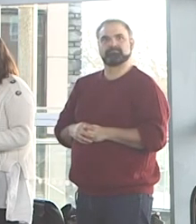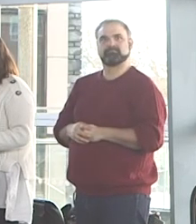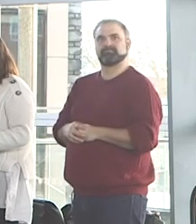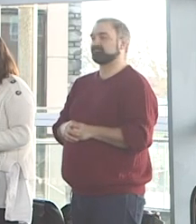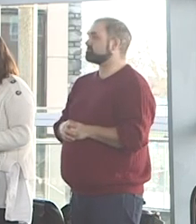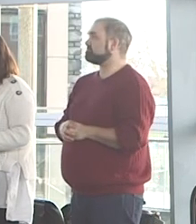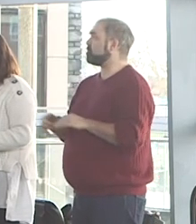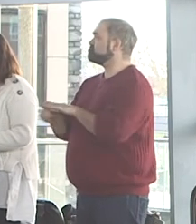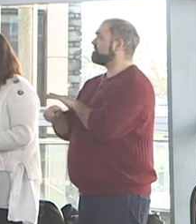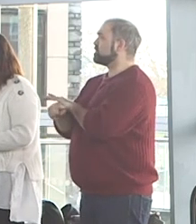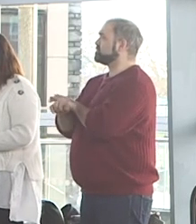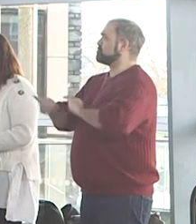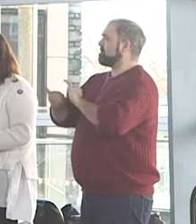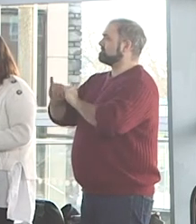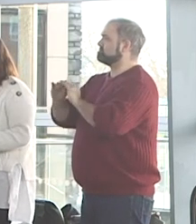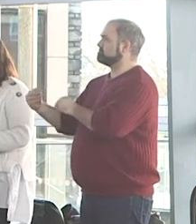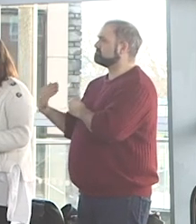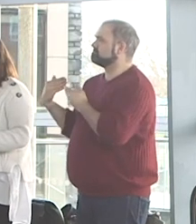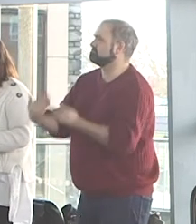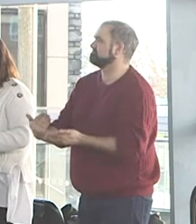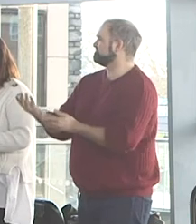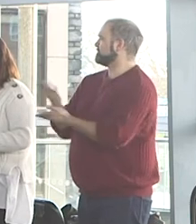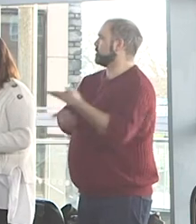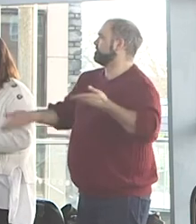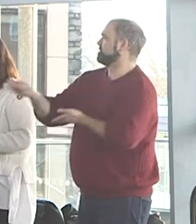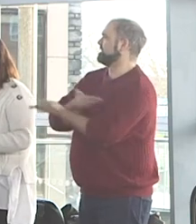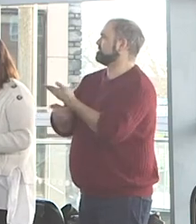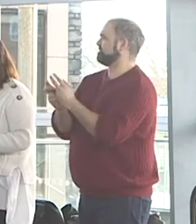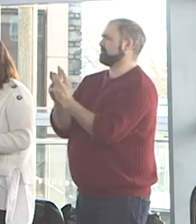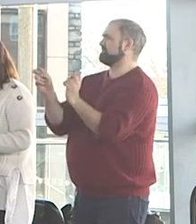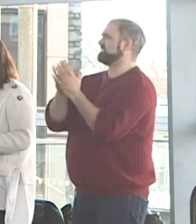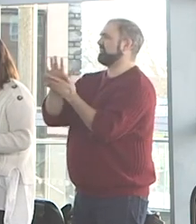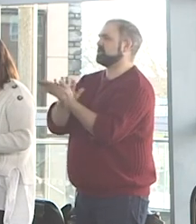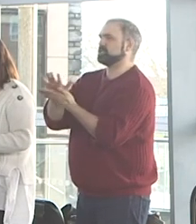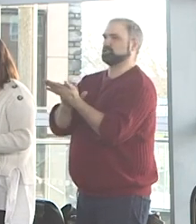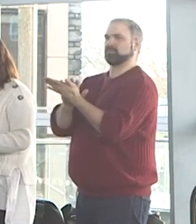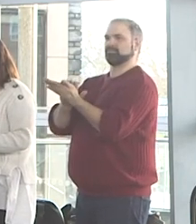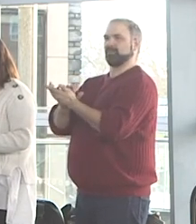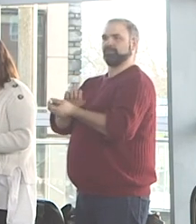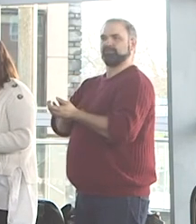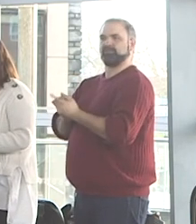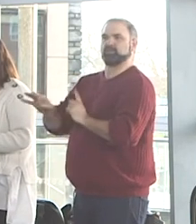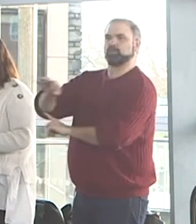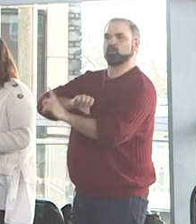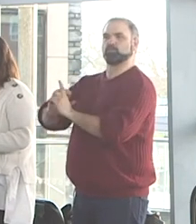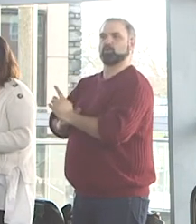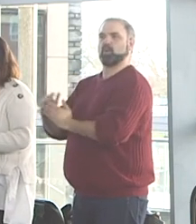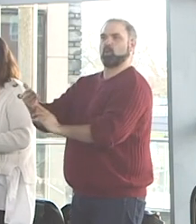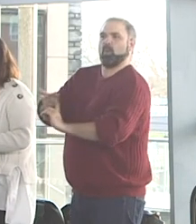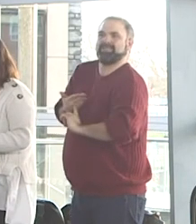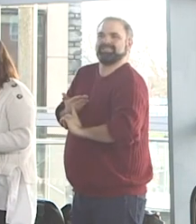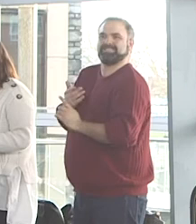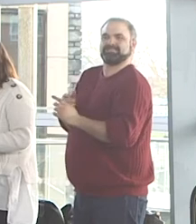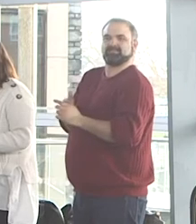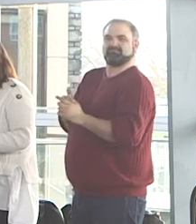So the refugee crisis has brought forward conversations around definitions of socially politically heated terms, such as